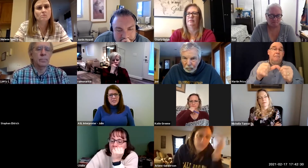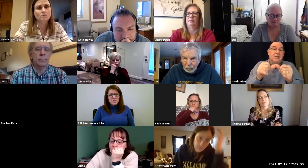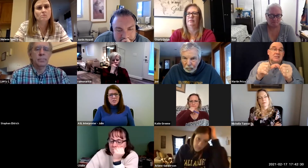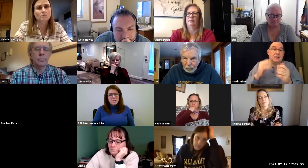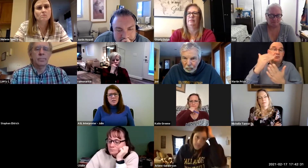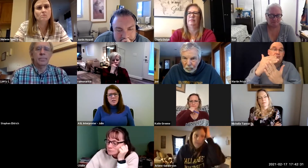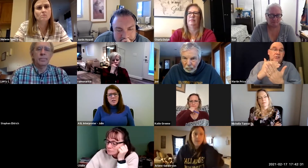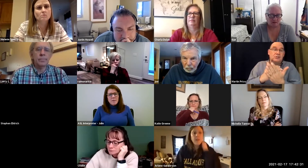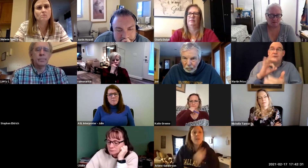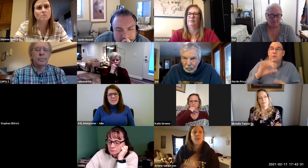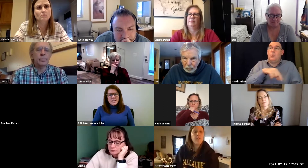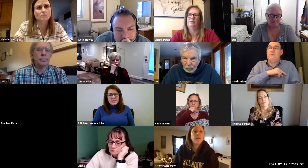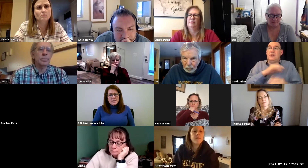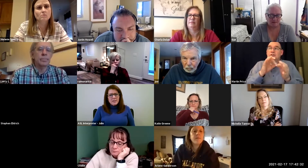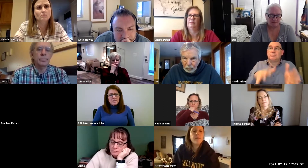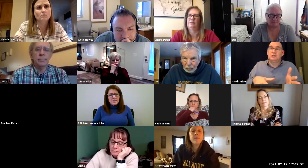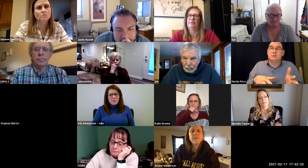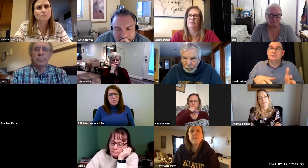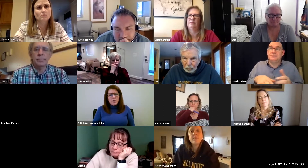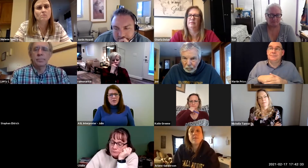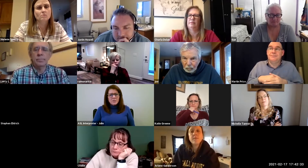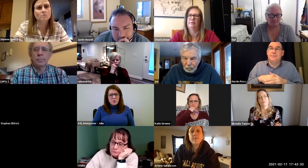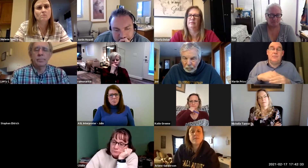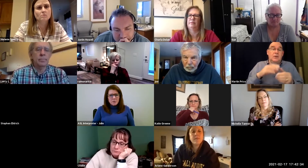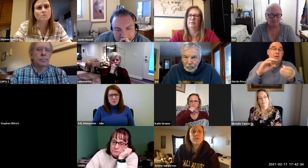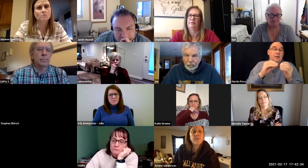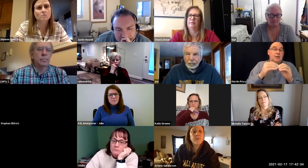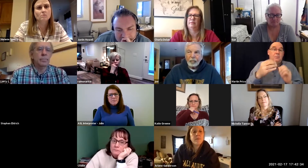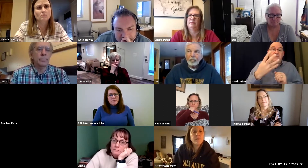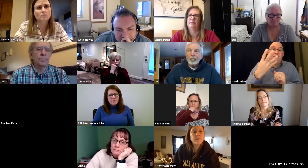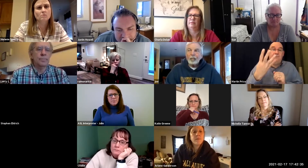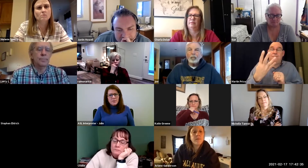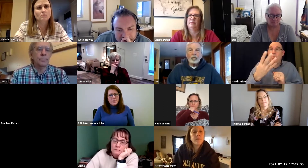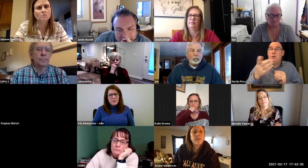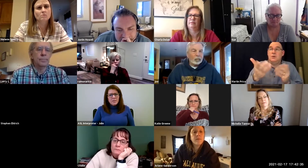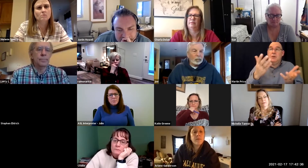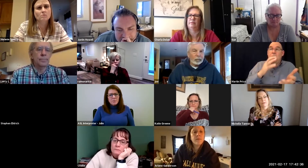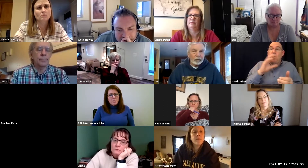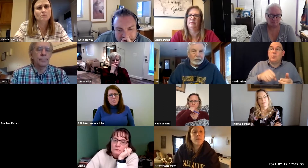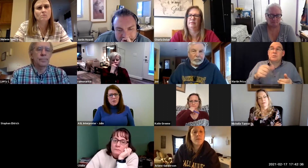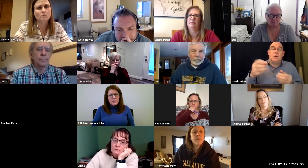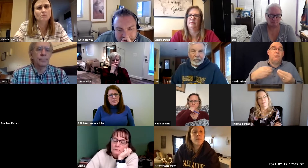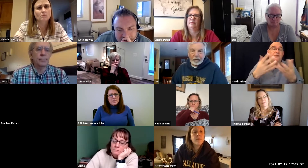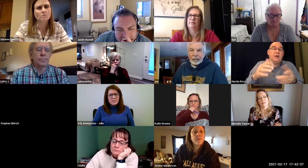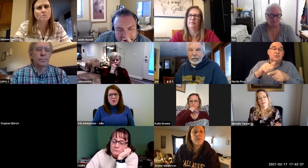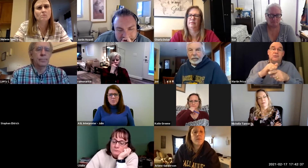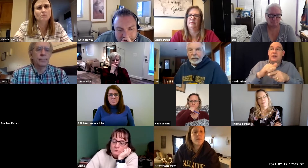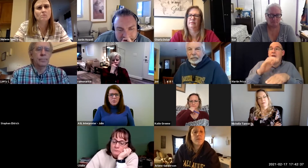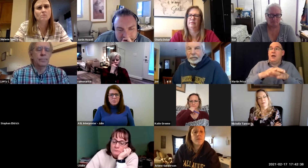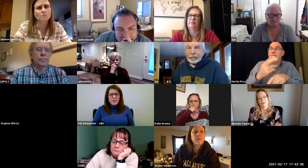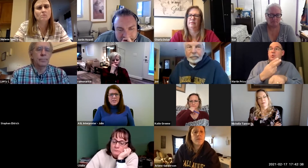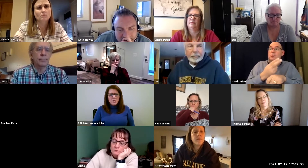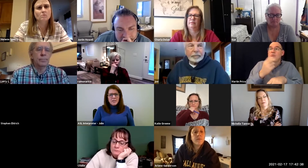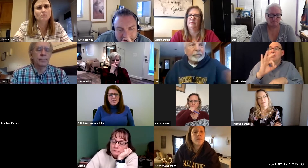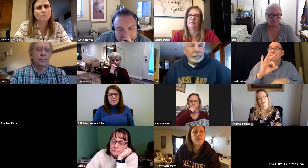in that discussion. And maintain a list of qualified interpreters. Number 4 is probably